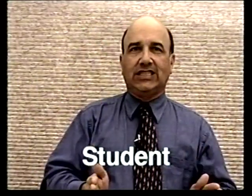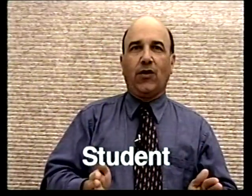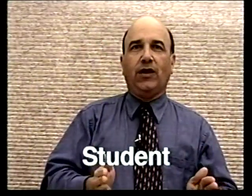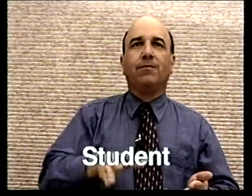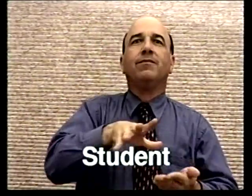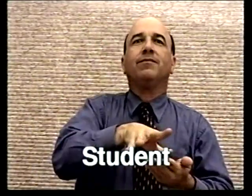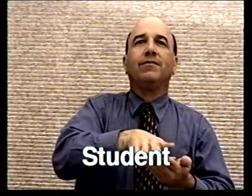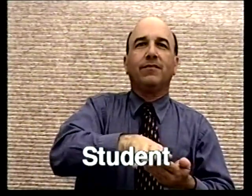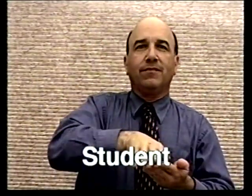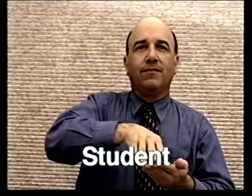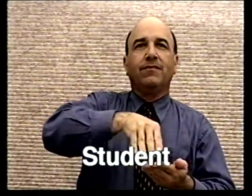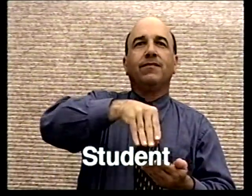Student.